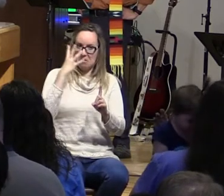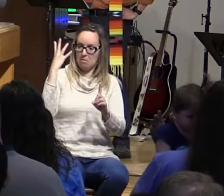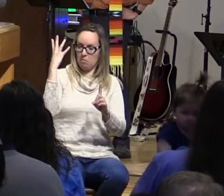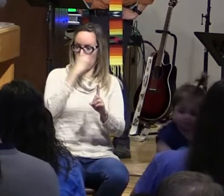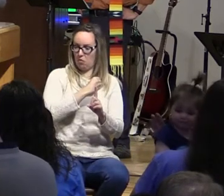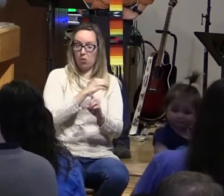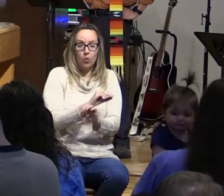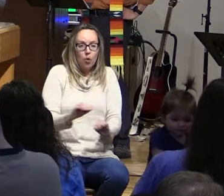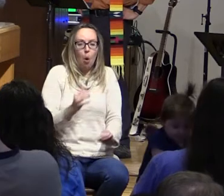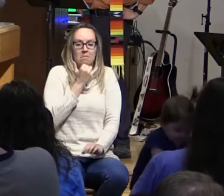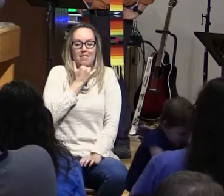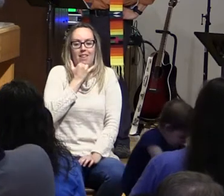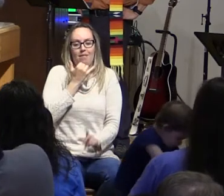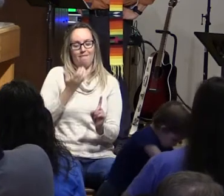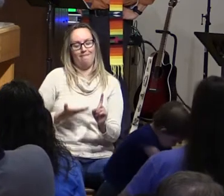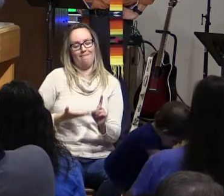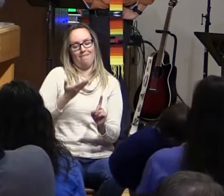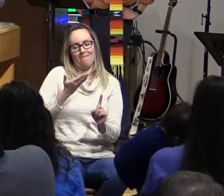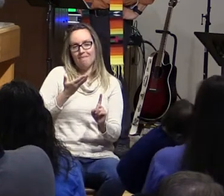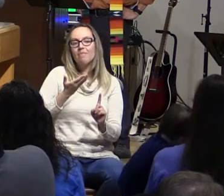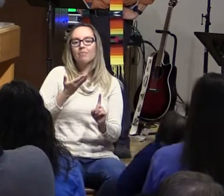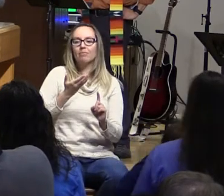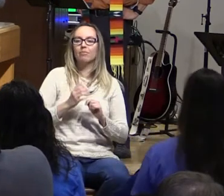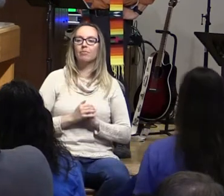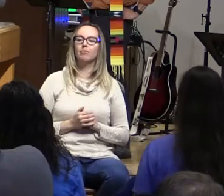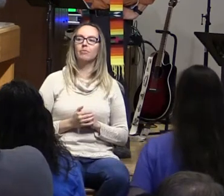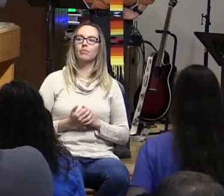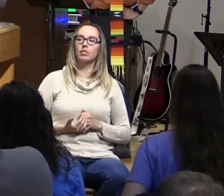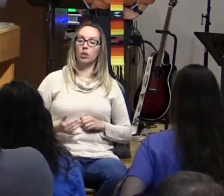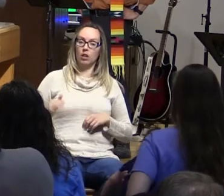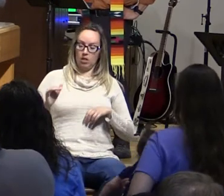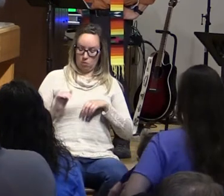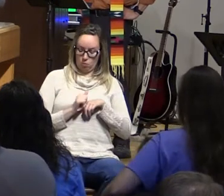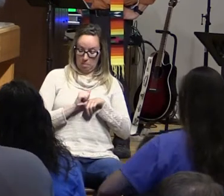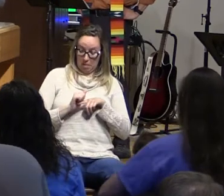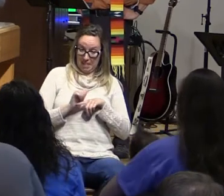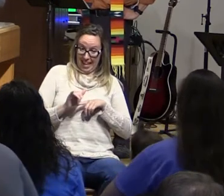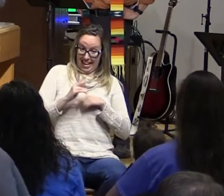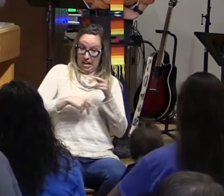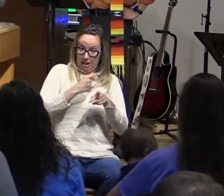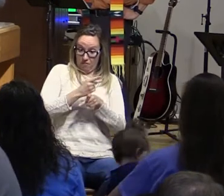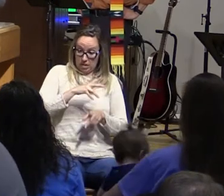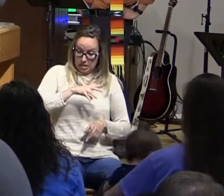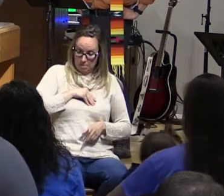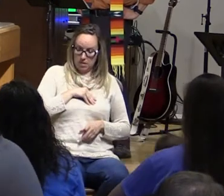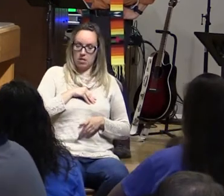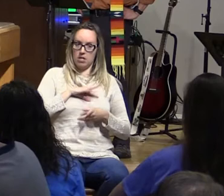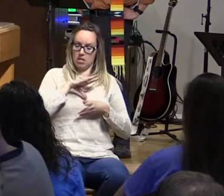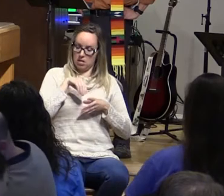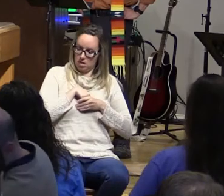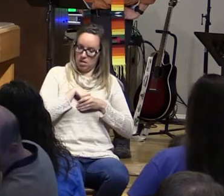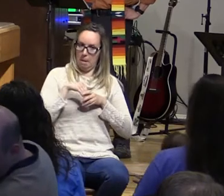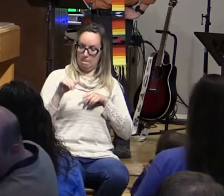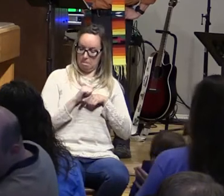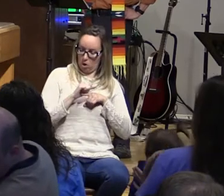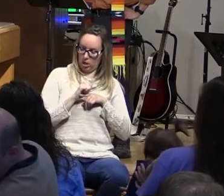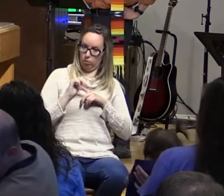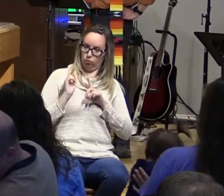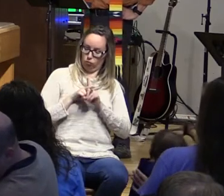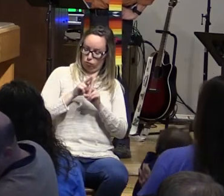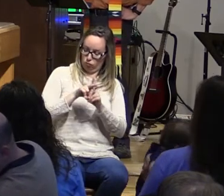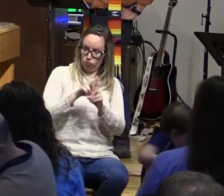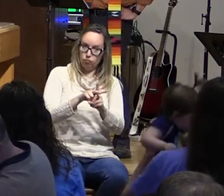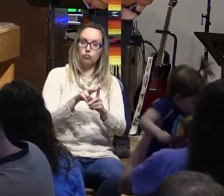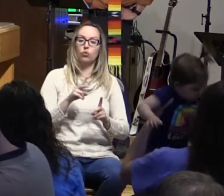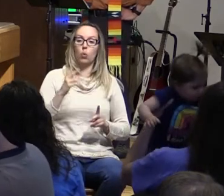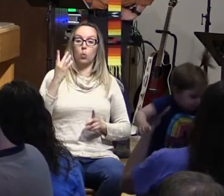without mistake. Guide us as we practice this kind of acceptance in our lives, knowing that it is for this very reason that